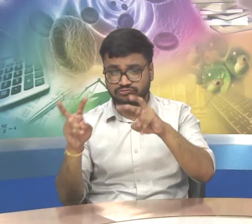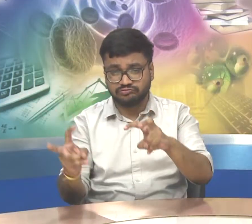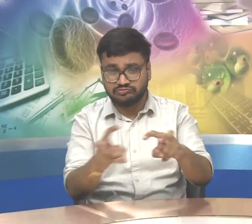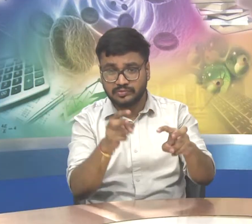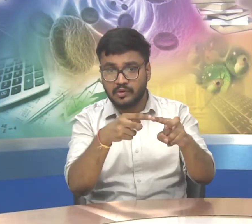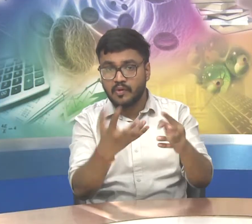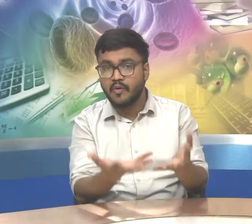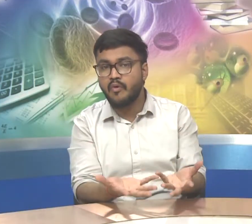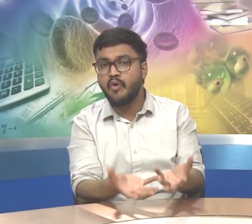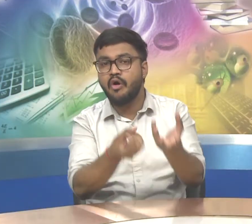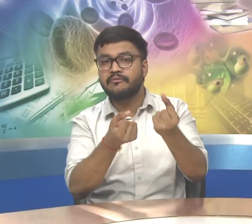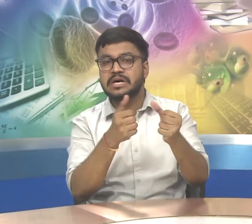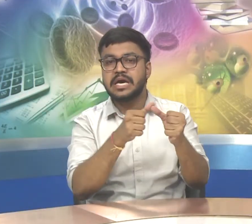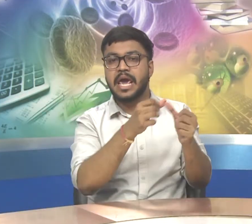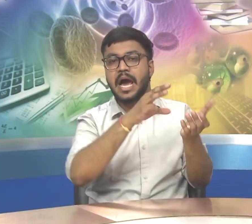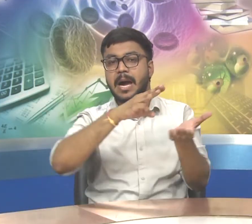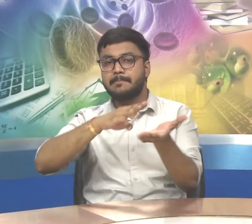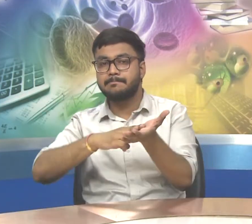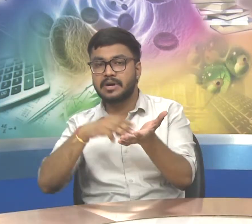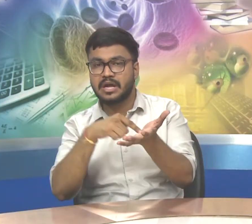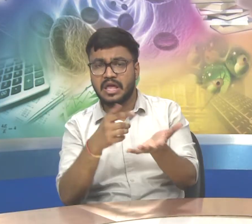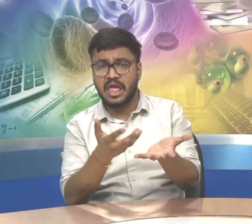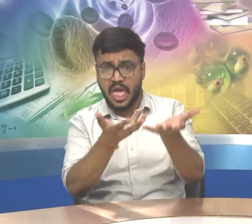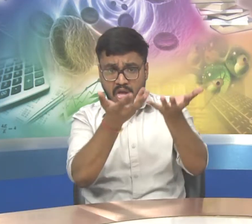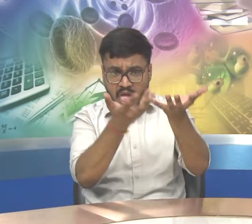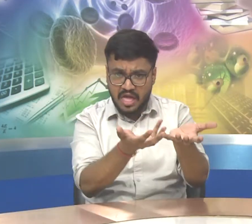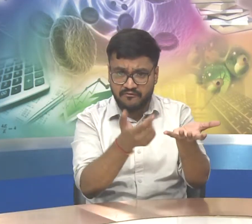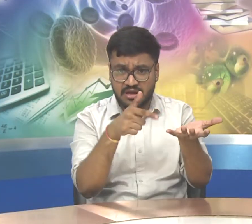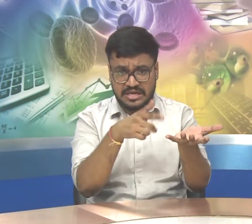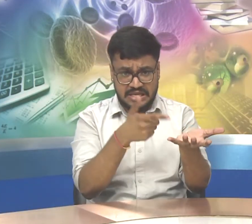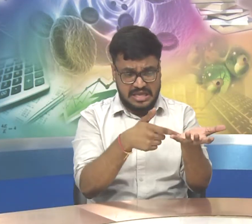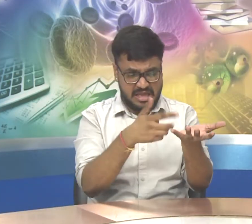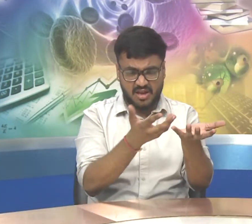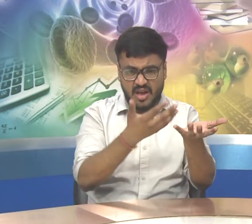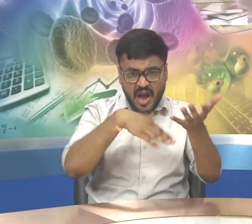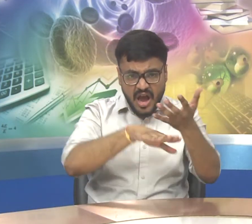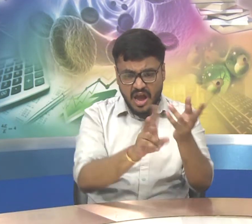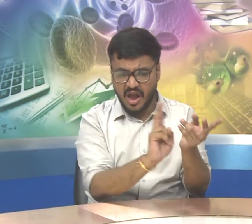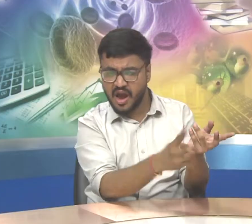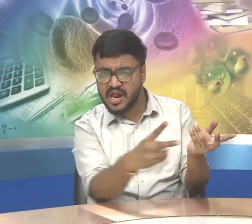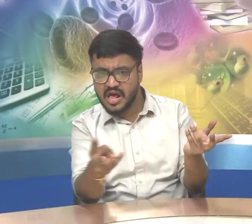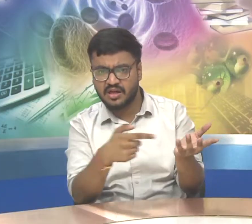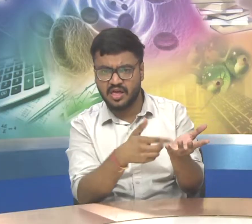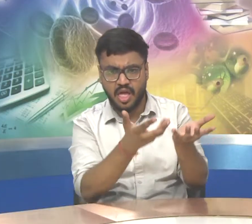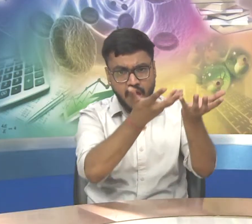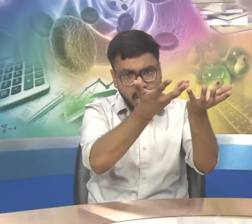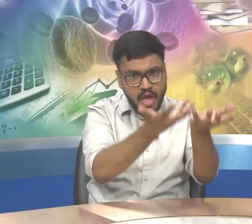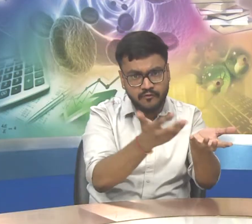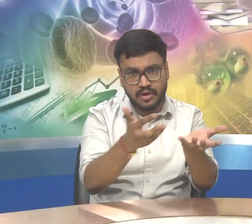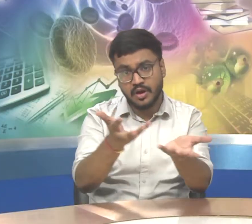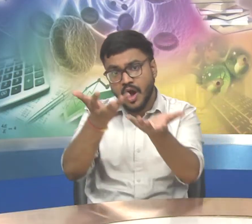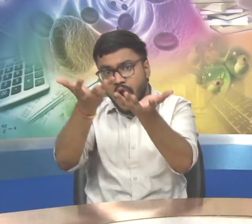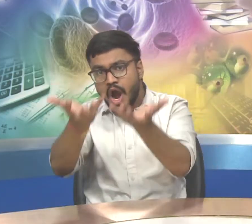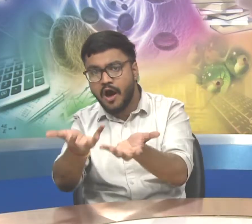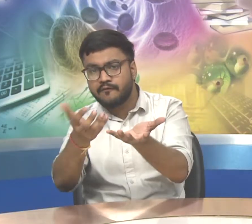And today, scientists mostly use the term atomic mass instead of atomic weight.